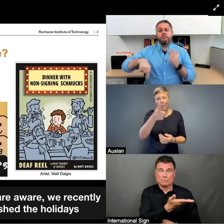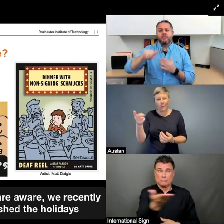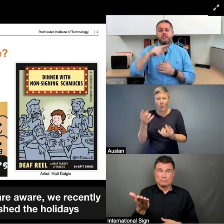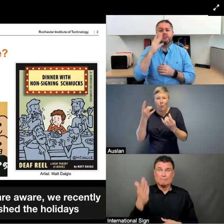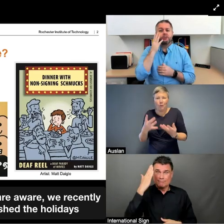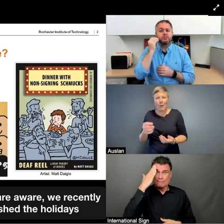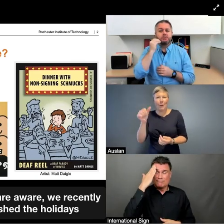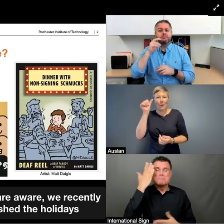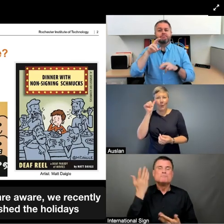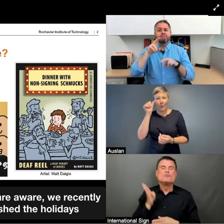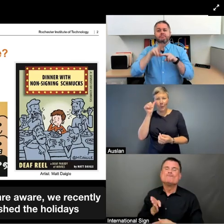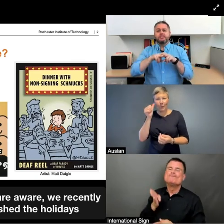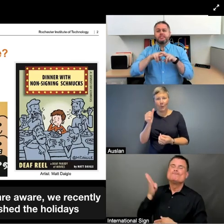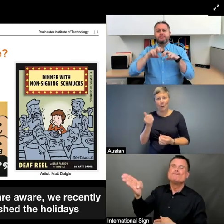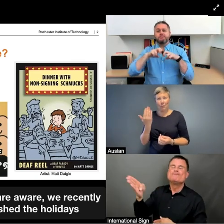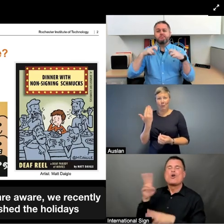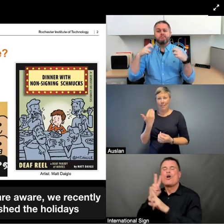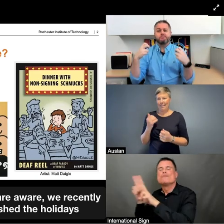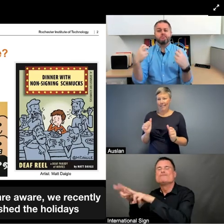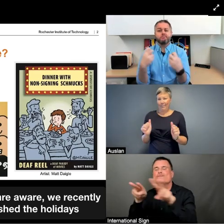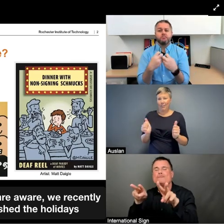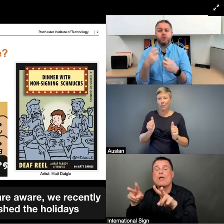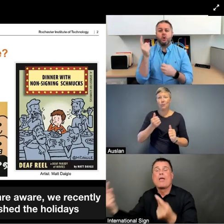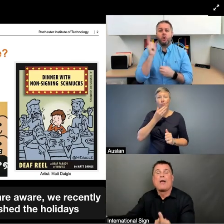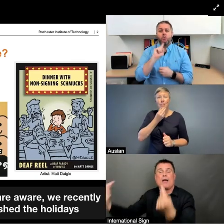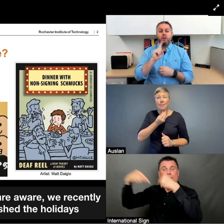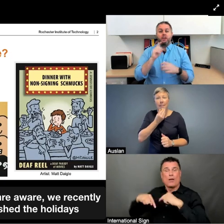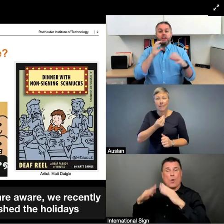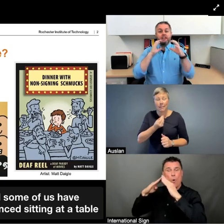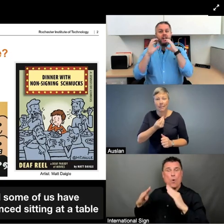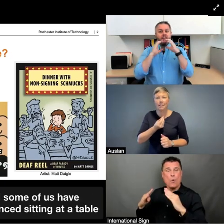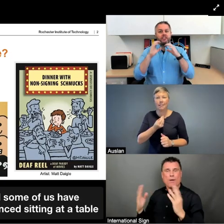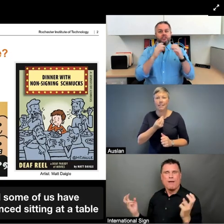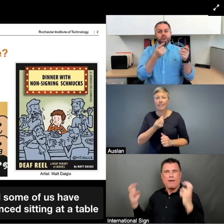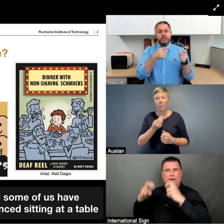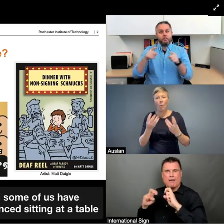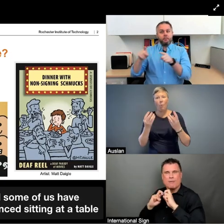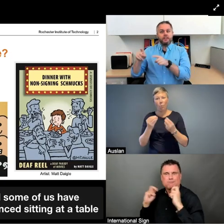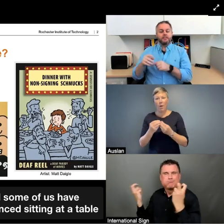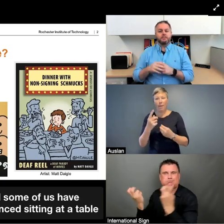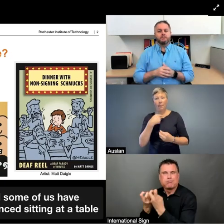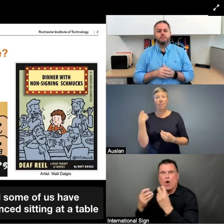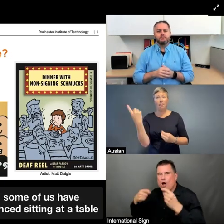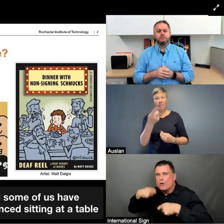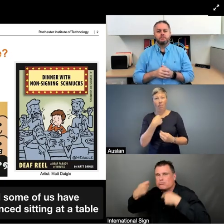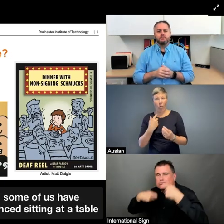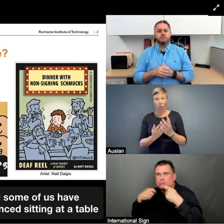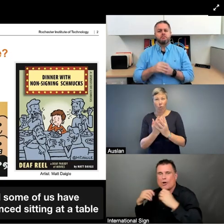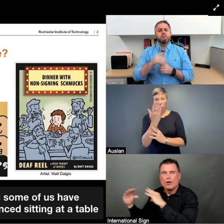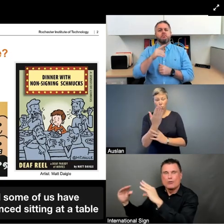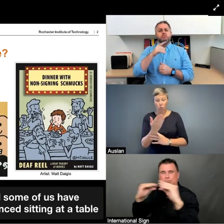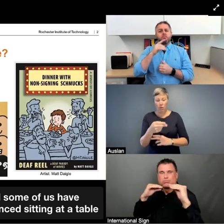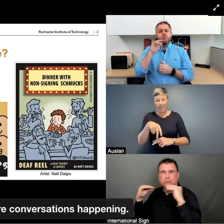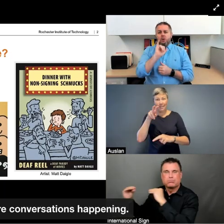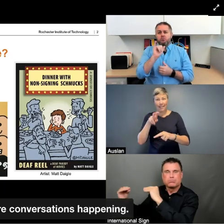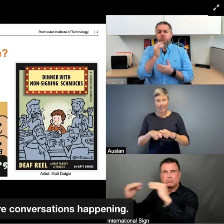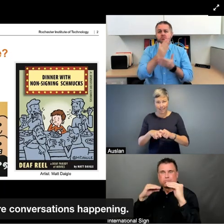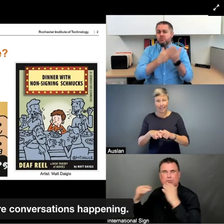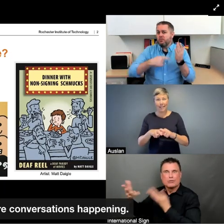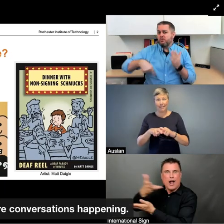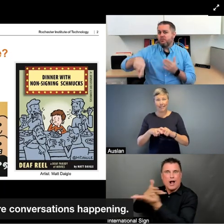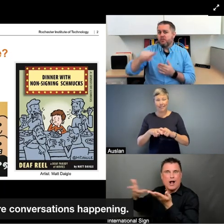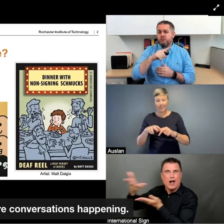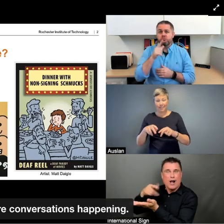As you are aware, we recently finished the holidays, and some of us have experienced sitting at a table where there